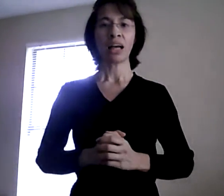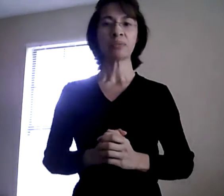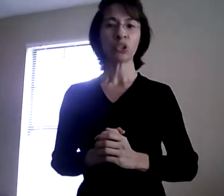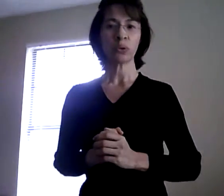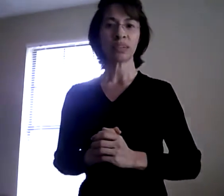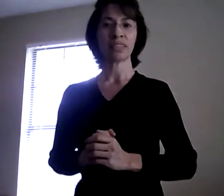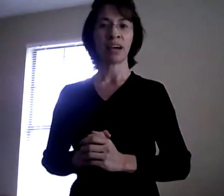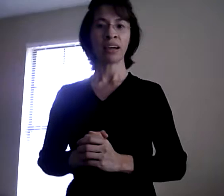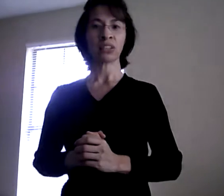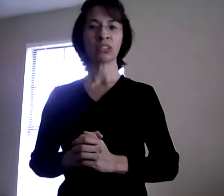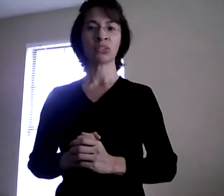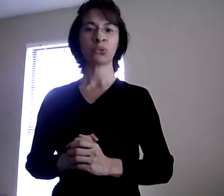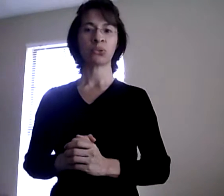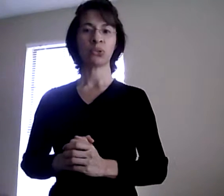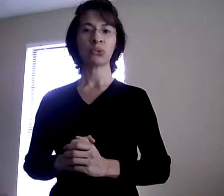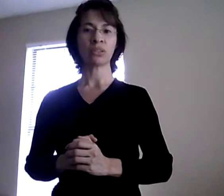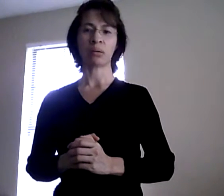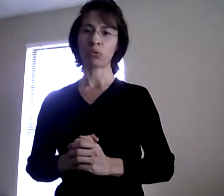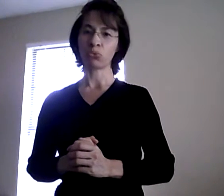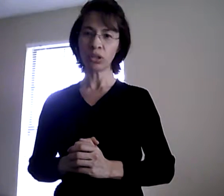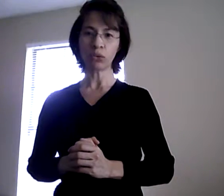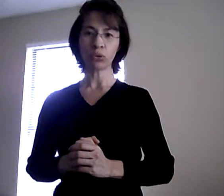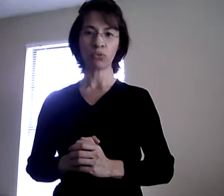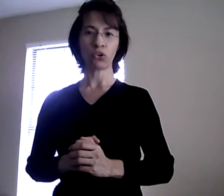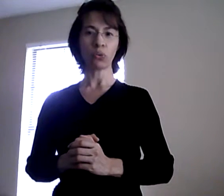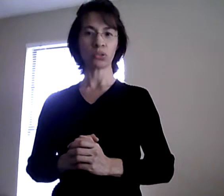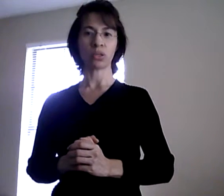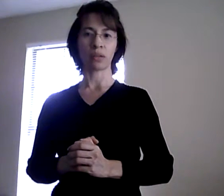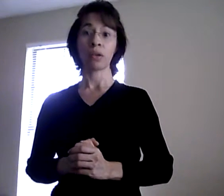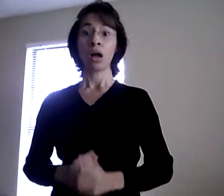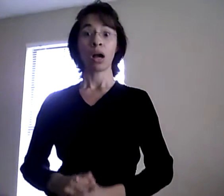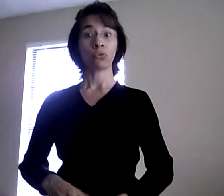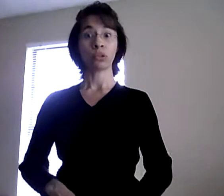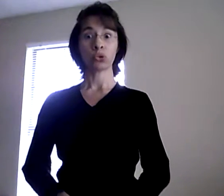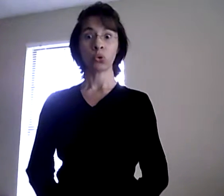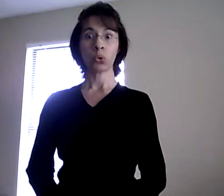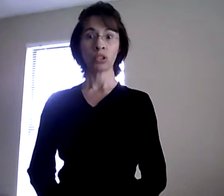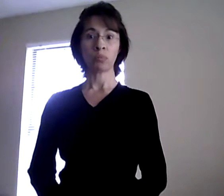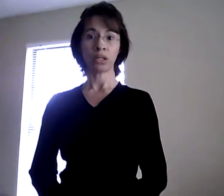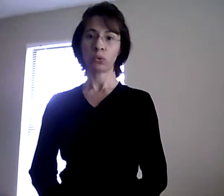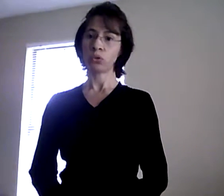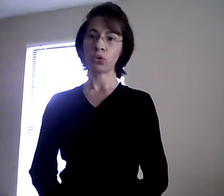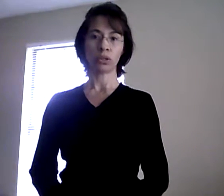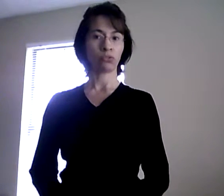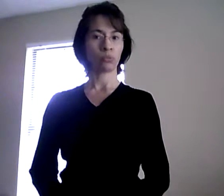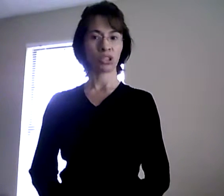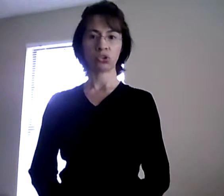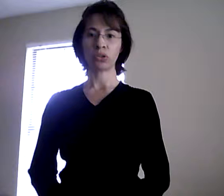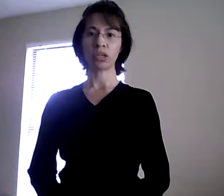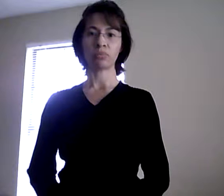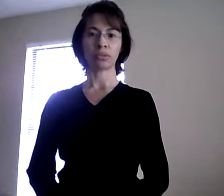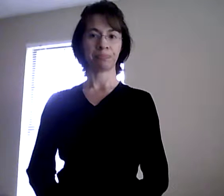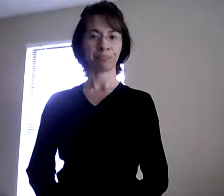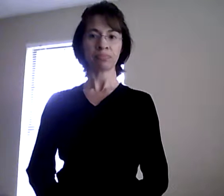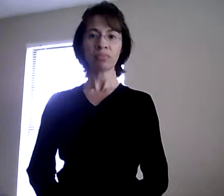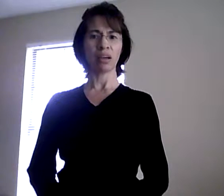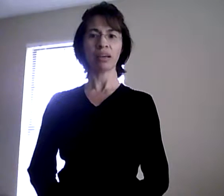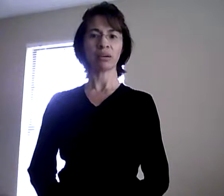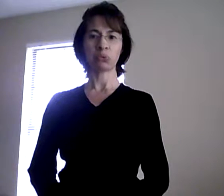I'm so excited to go to Houston. I'm really looking forward to that. I feel so smart with all the information you gave me. I can't